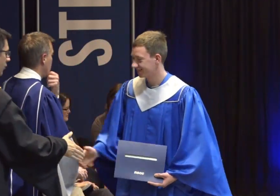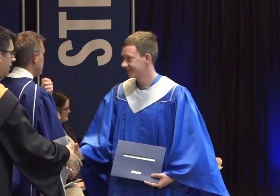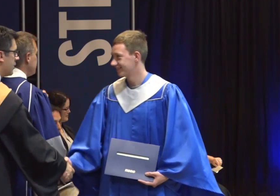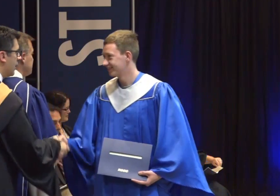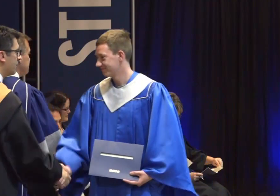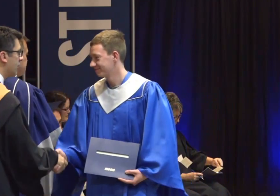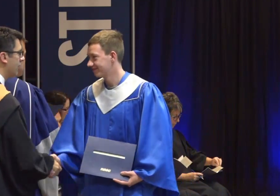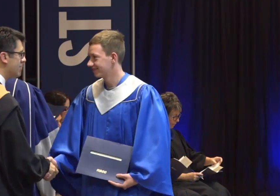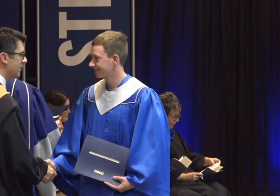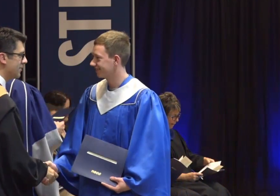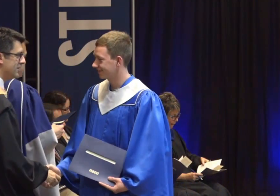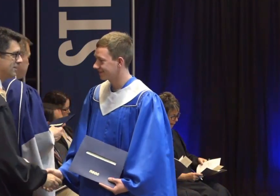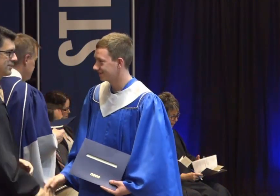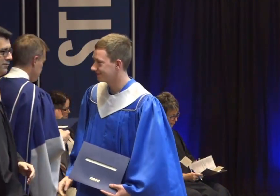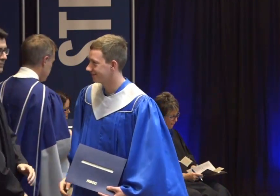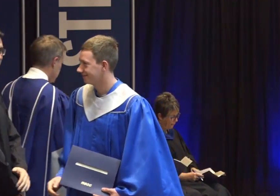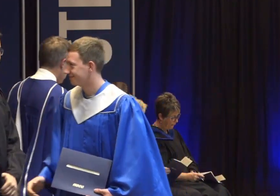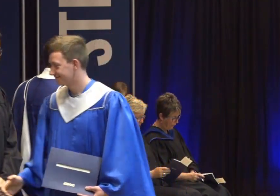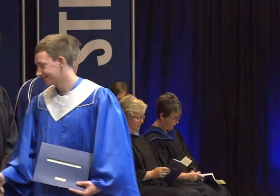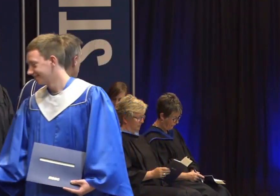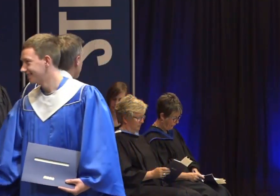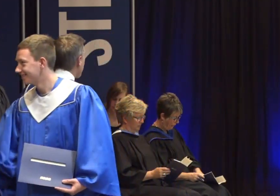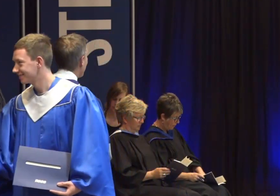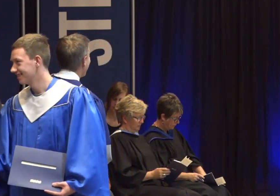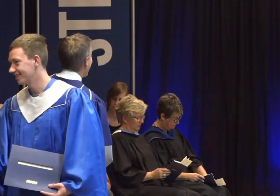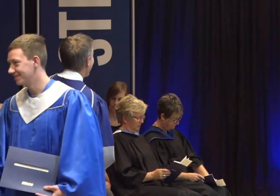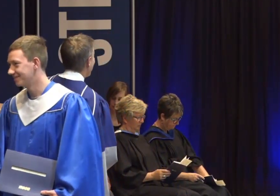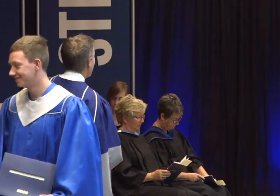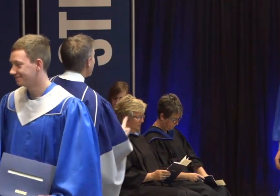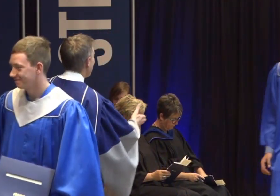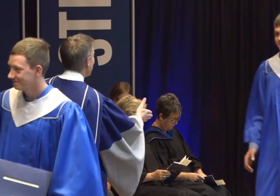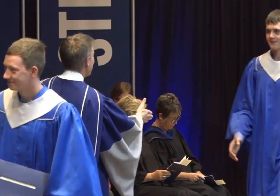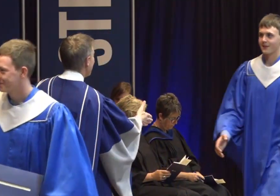Stephen Cromco. I bet you, but I'm not going to.